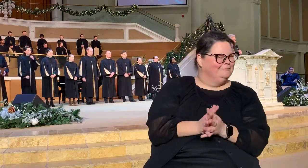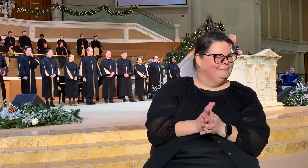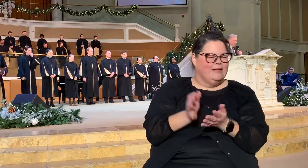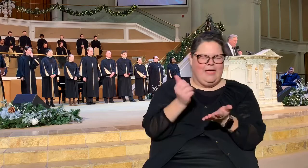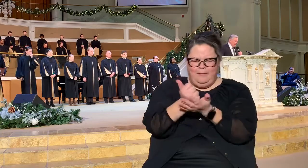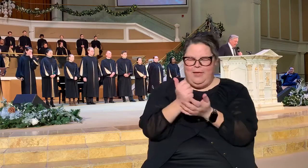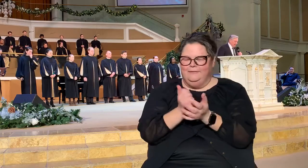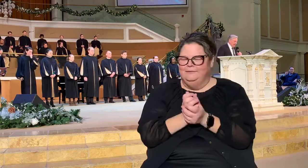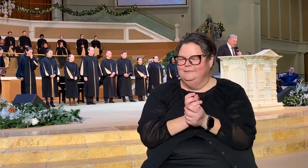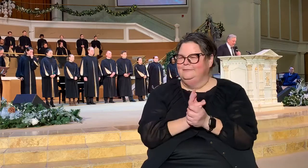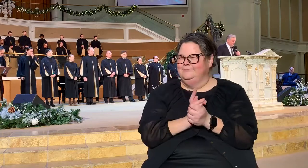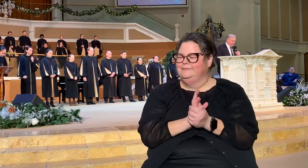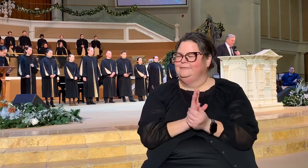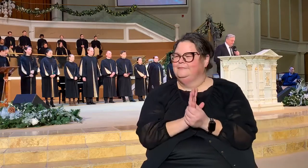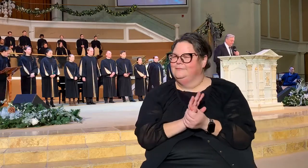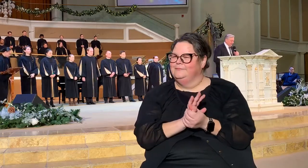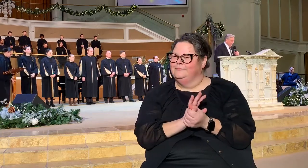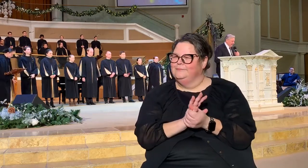And